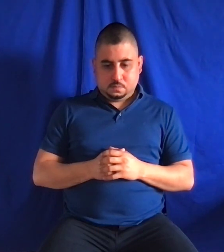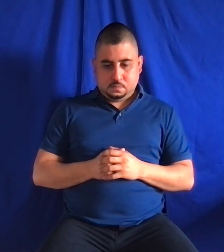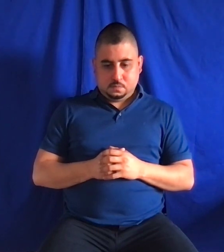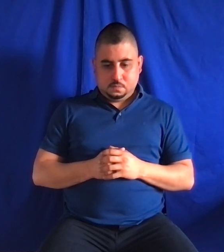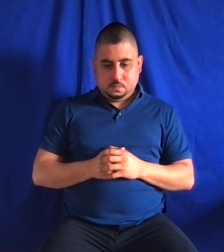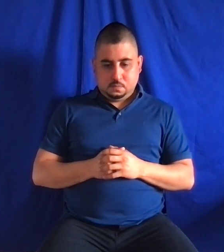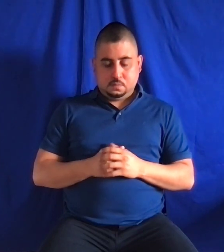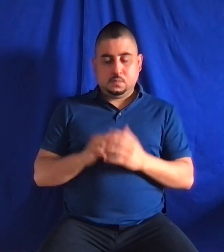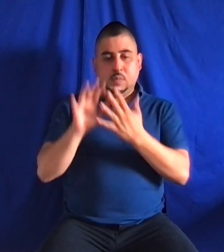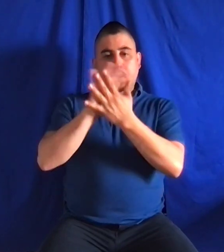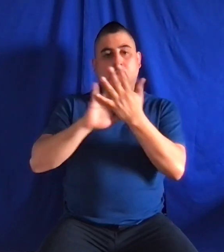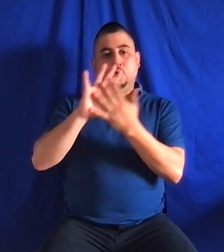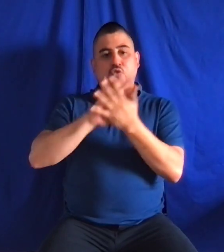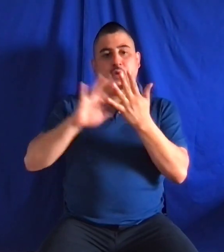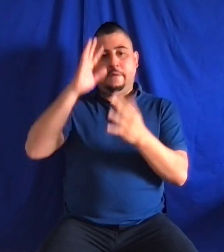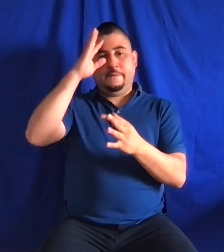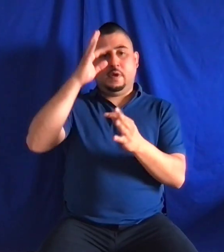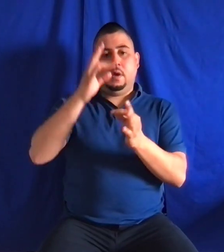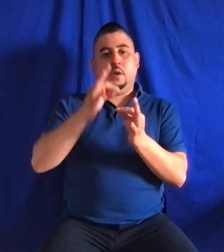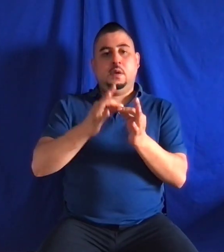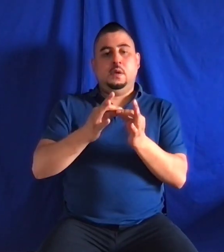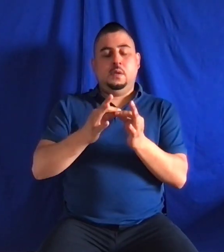The mystery of faith.